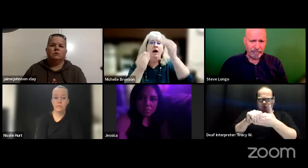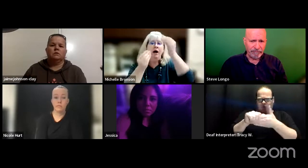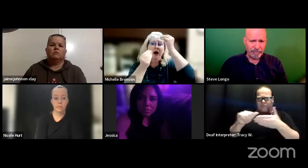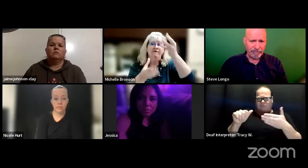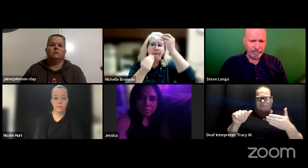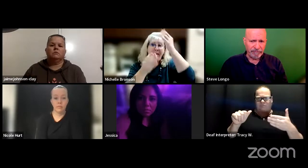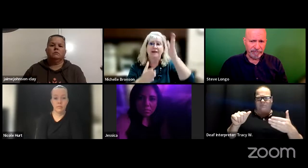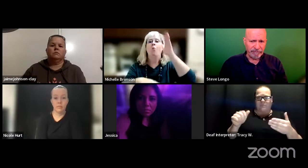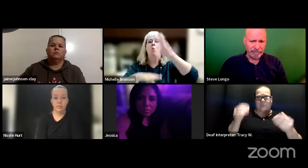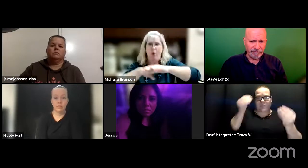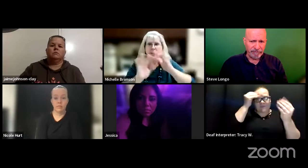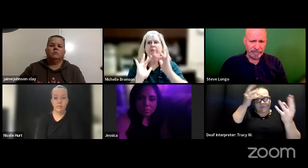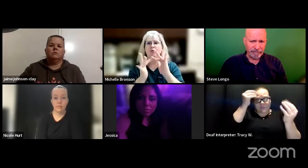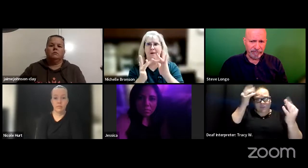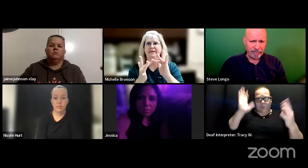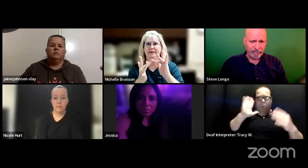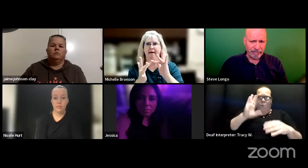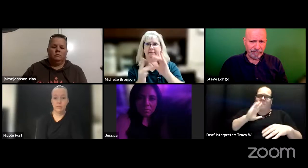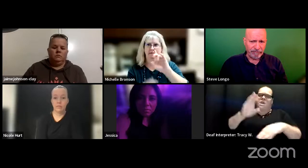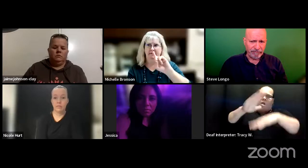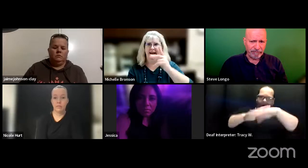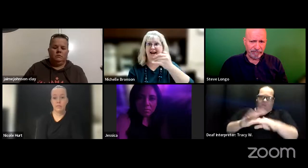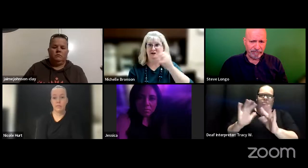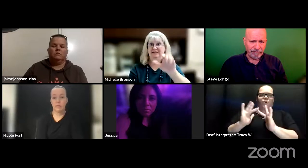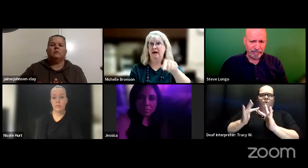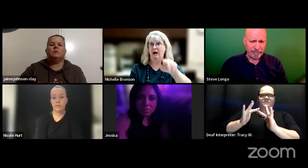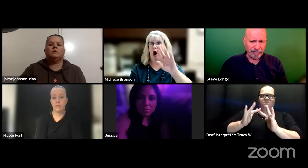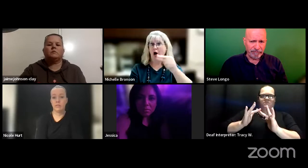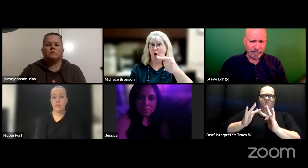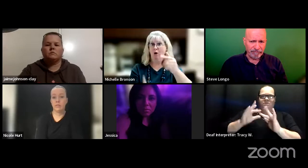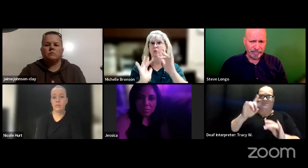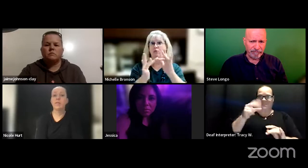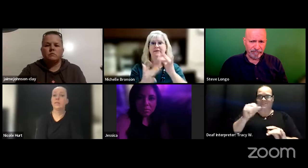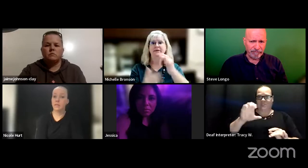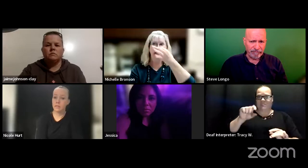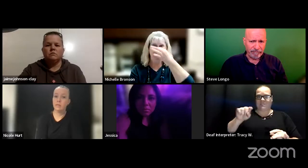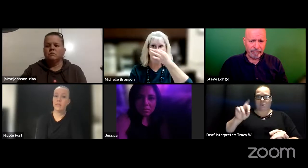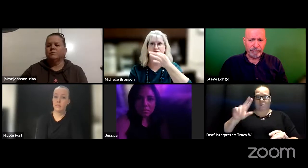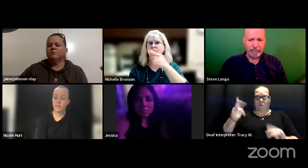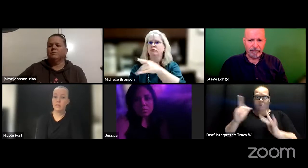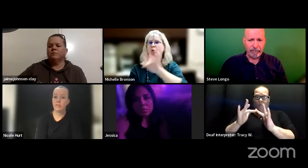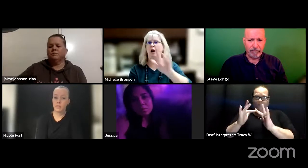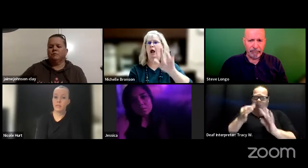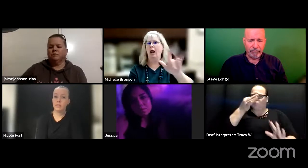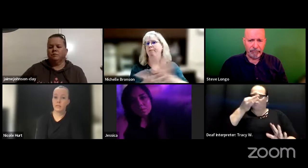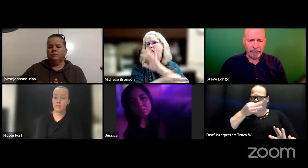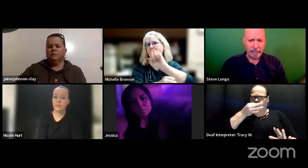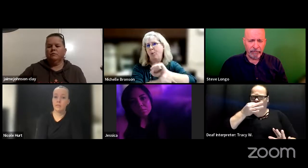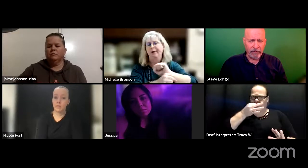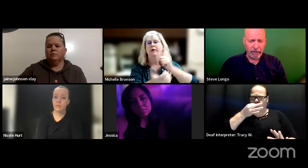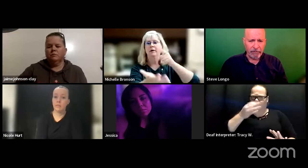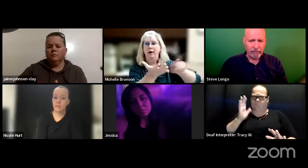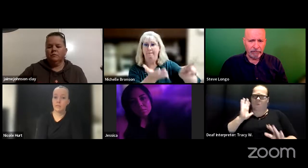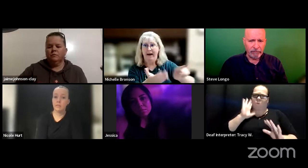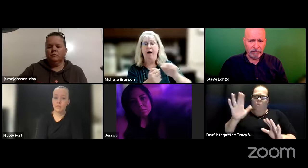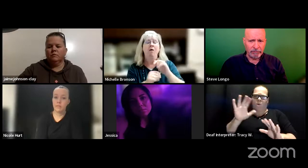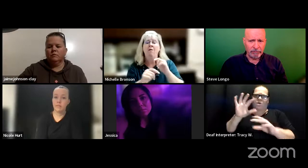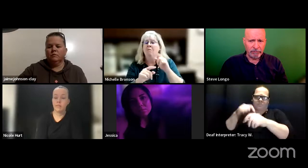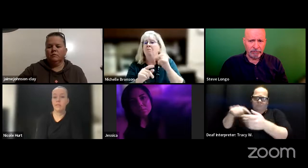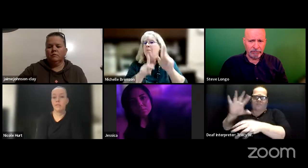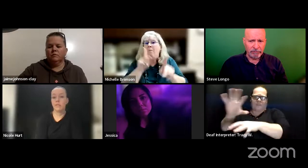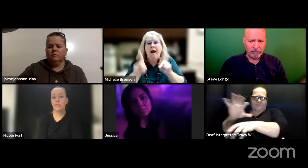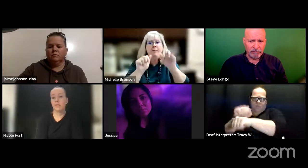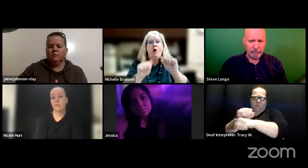be approximately $100, and information will be posted at the DHHSC.org